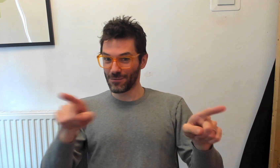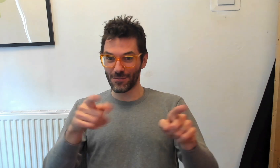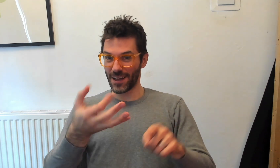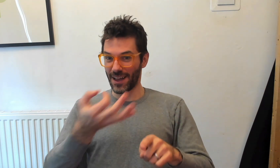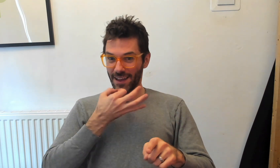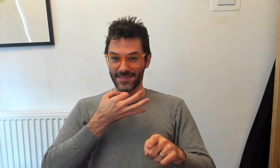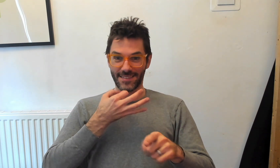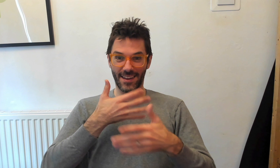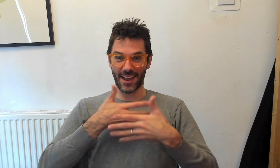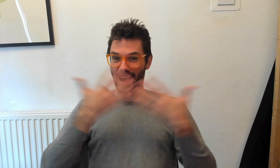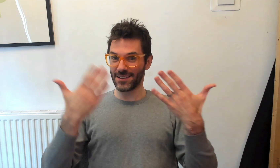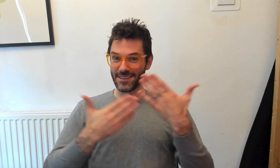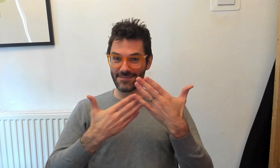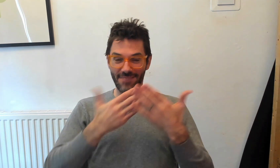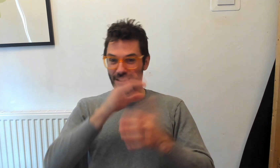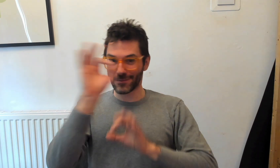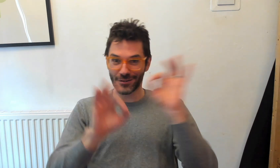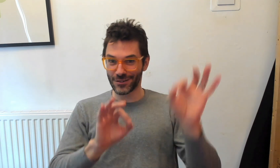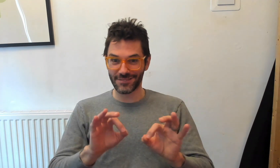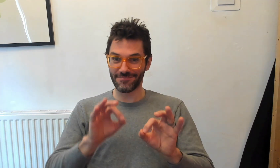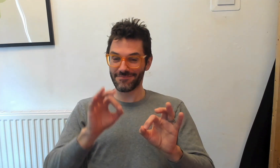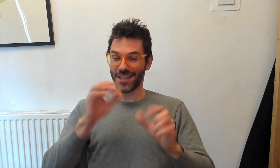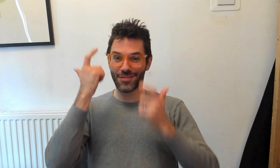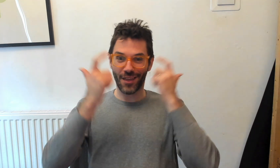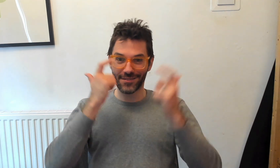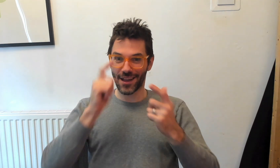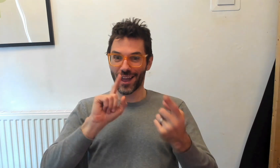I would be more than happy for you to ask me any questions you may